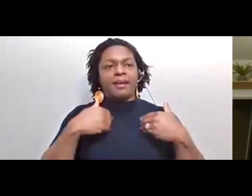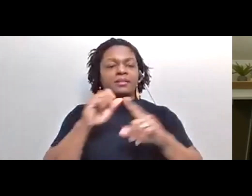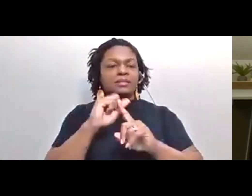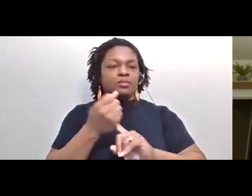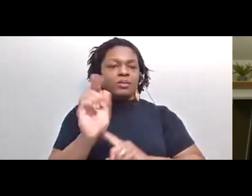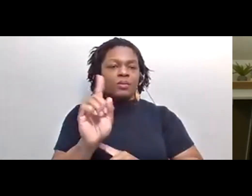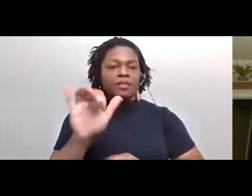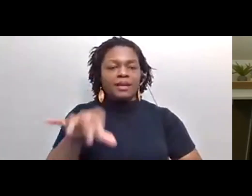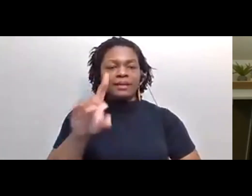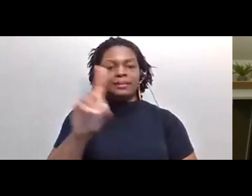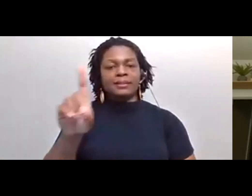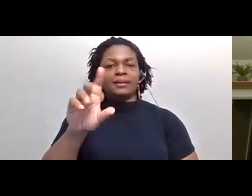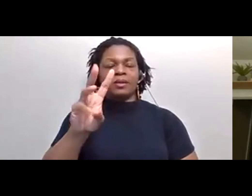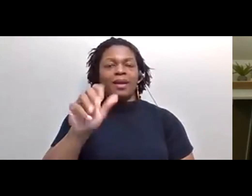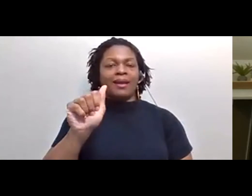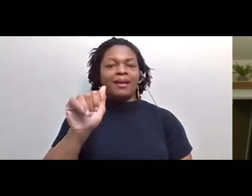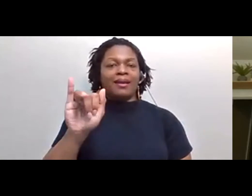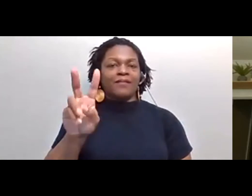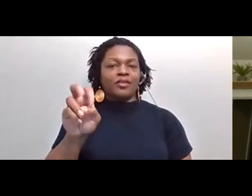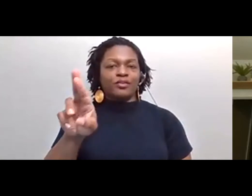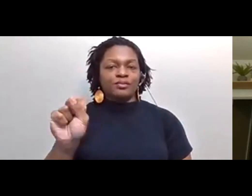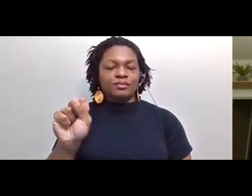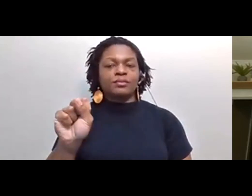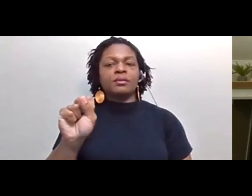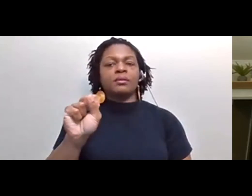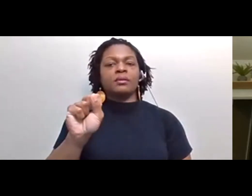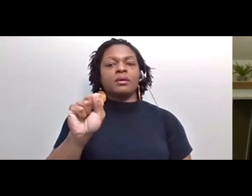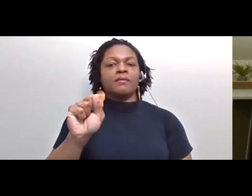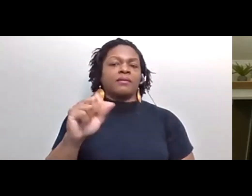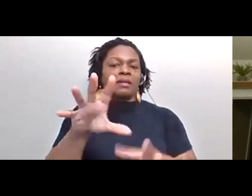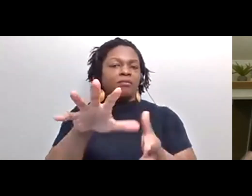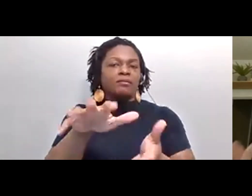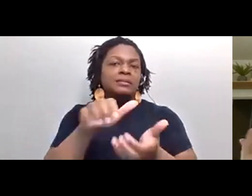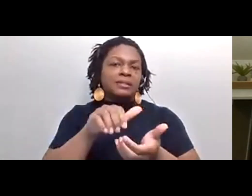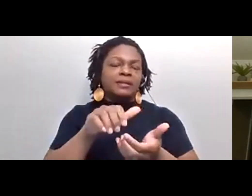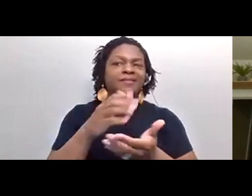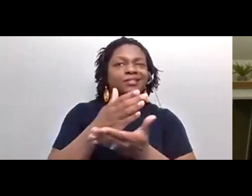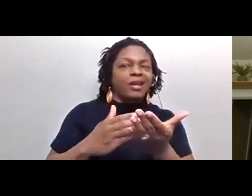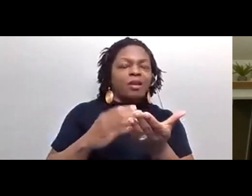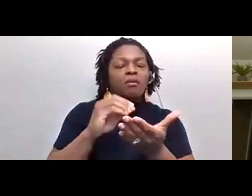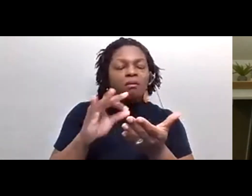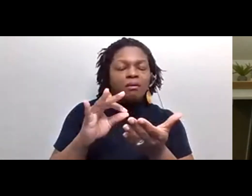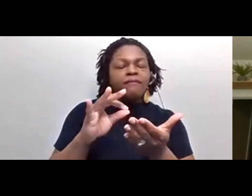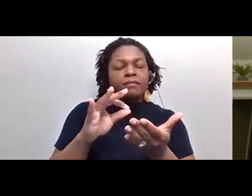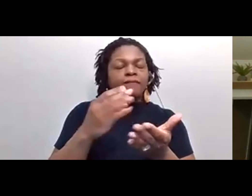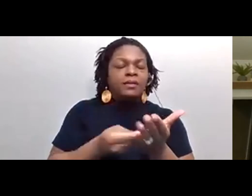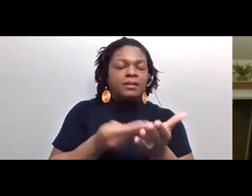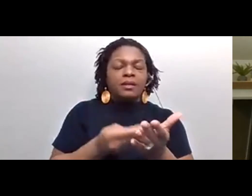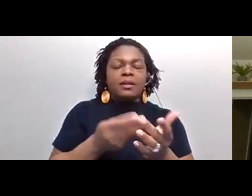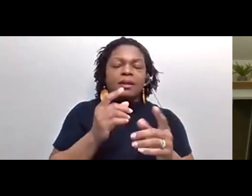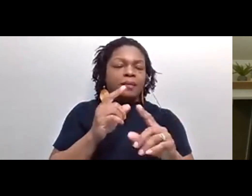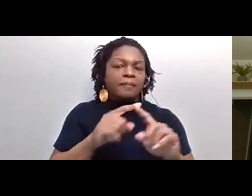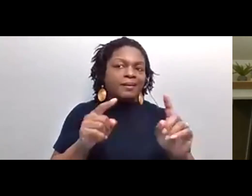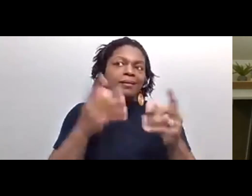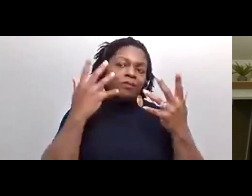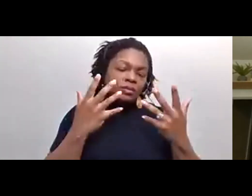waivers received a share of funding, but unfortunately, the other things we